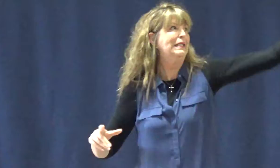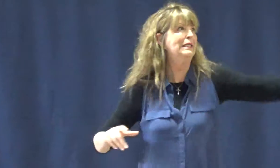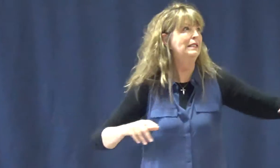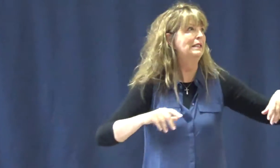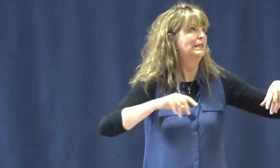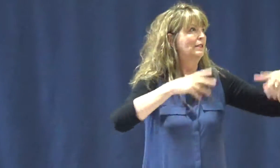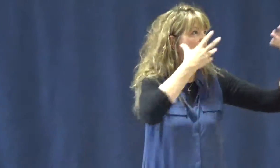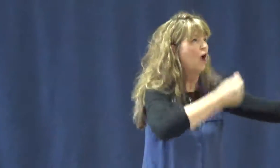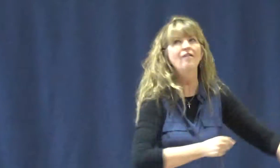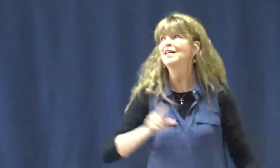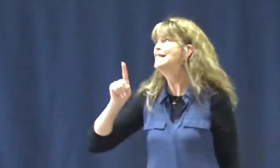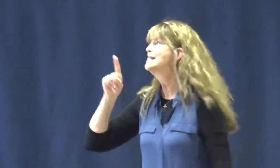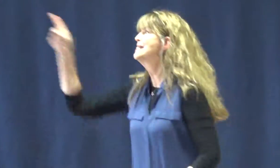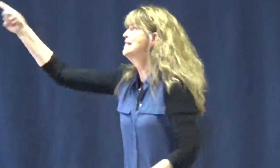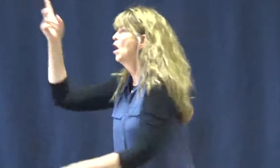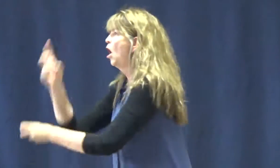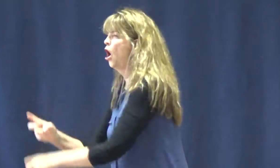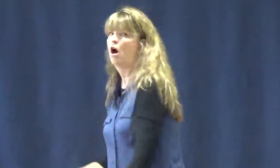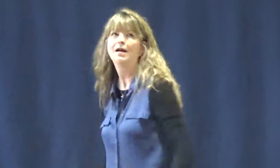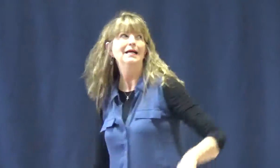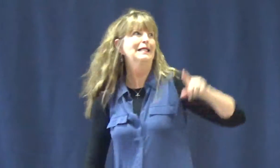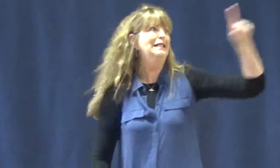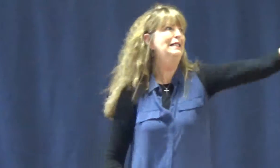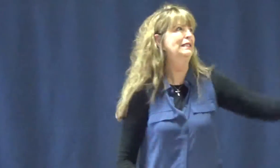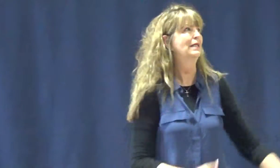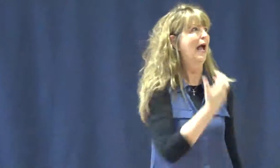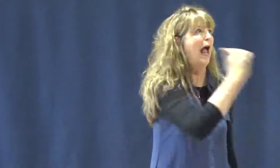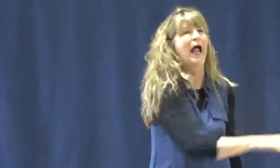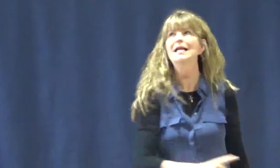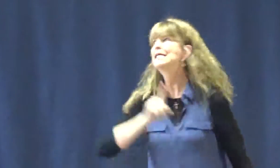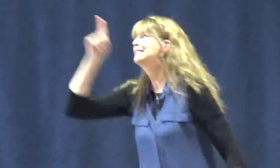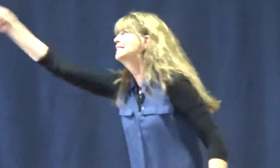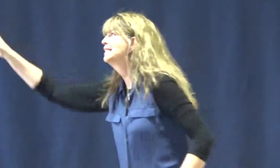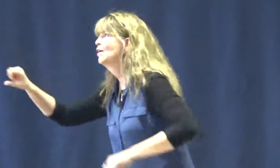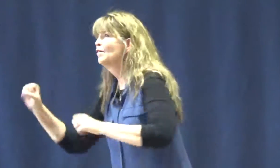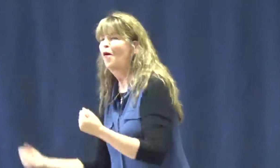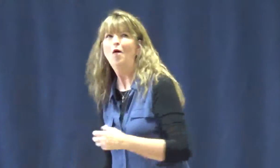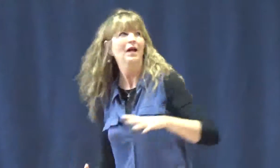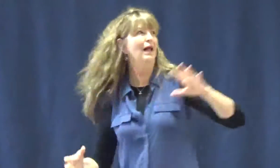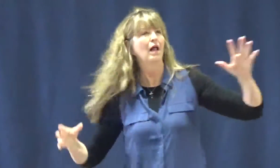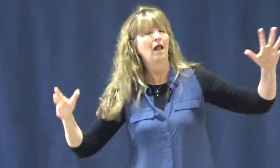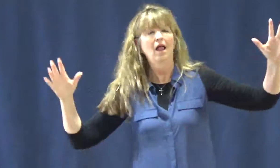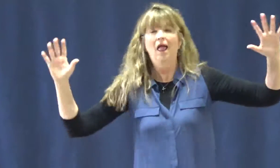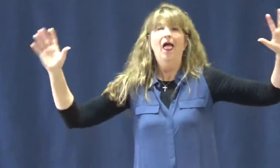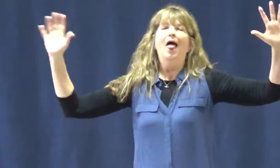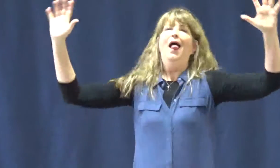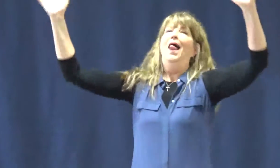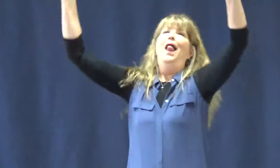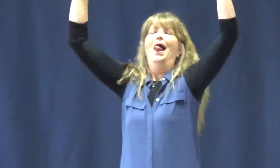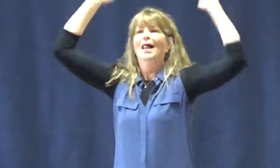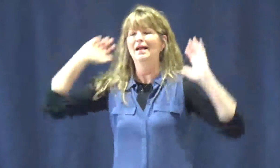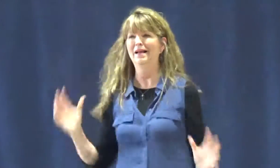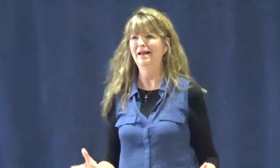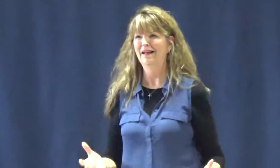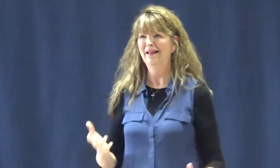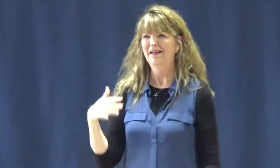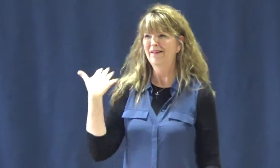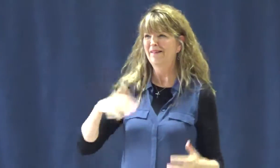way. They're too firm, they're too soft-hearted, they're too hot, they're too cold. It's just